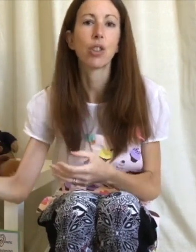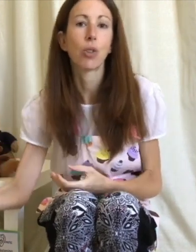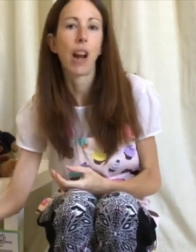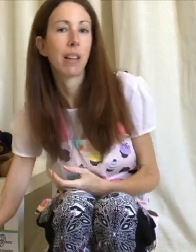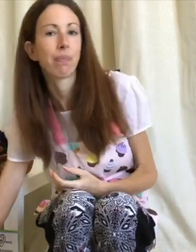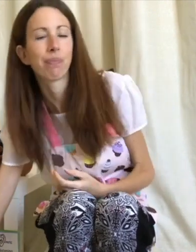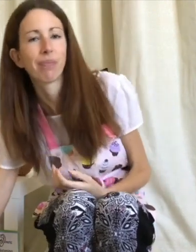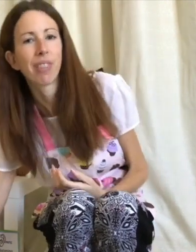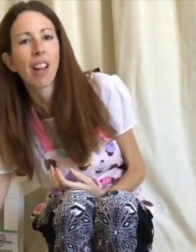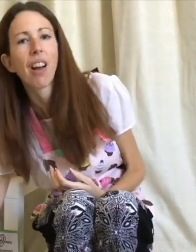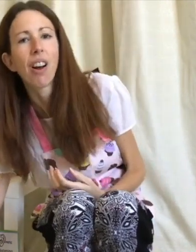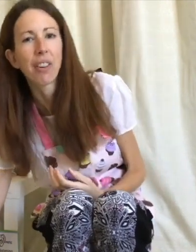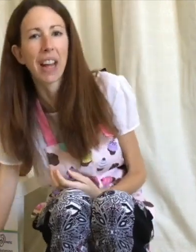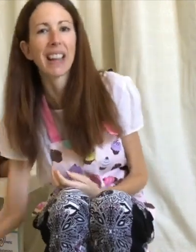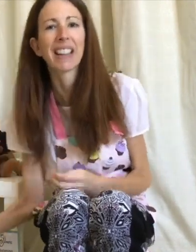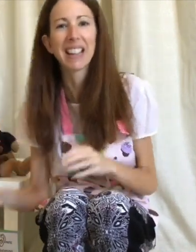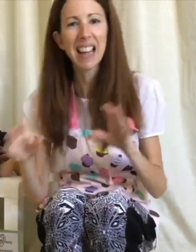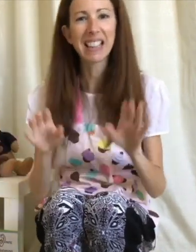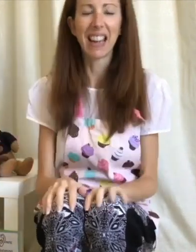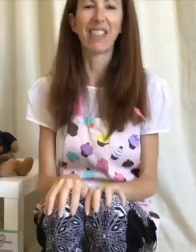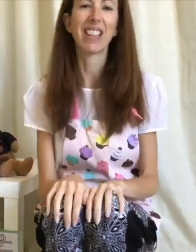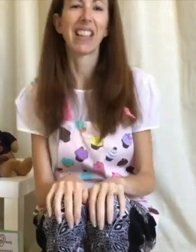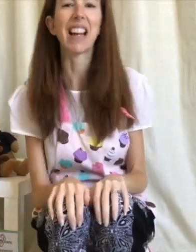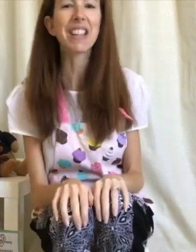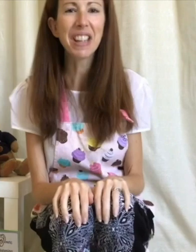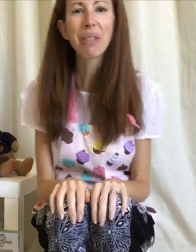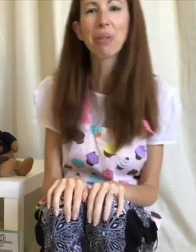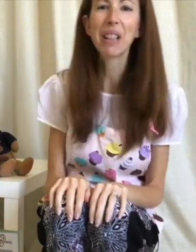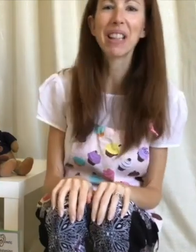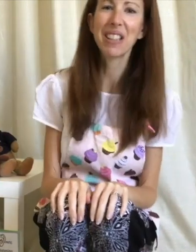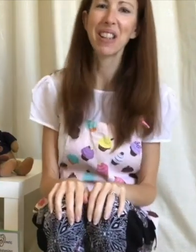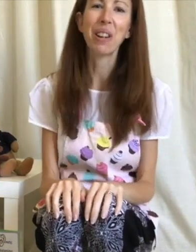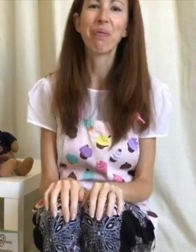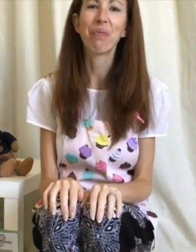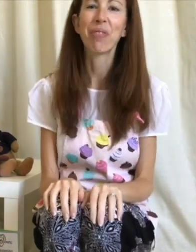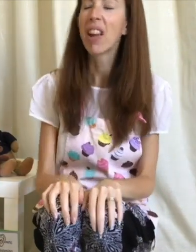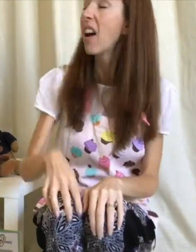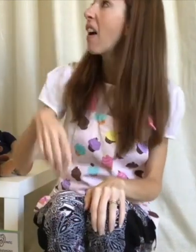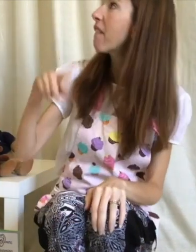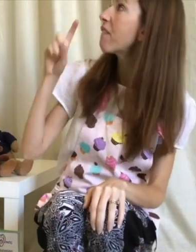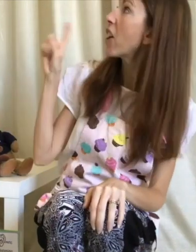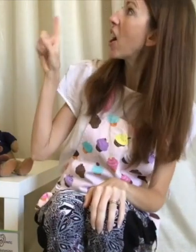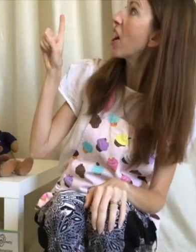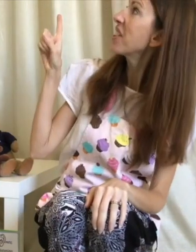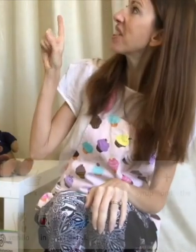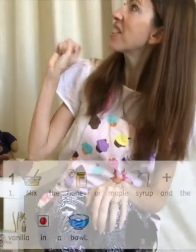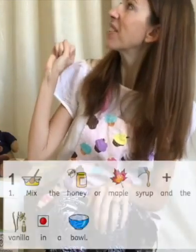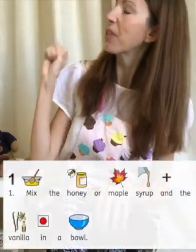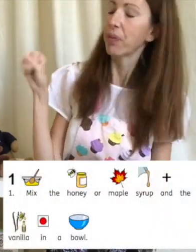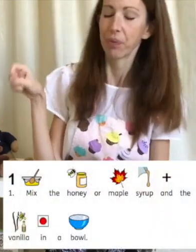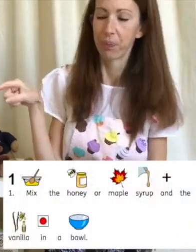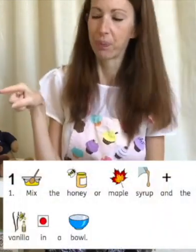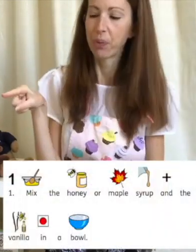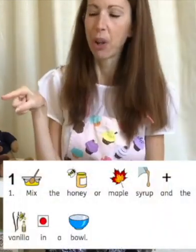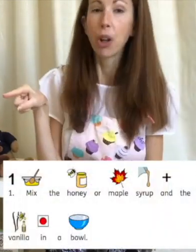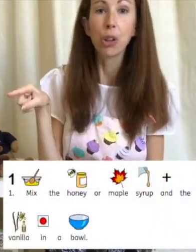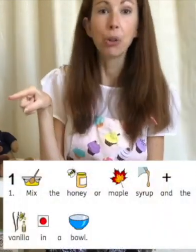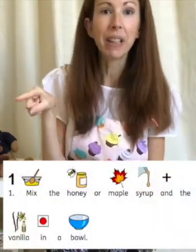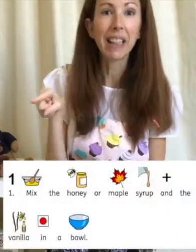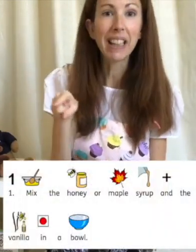tray. Okay, let's get ready and see what we need to do. First, you